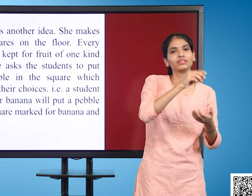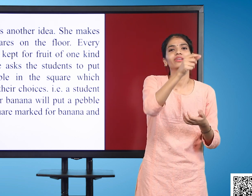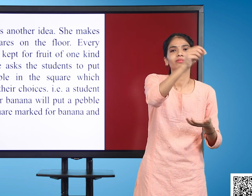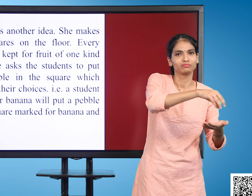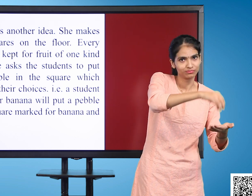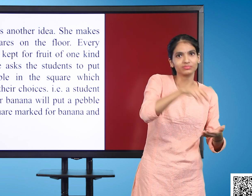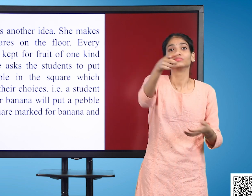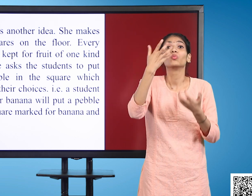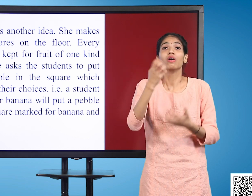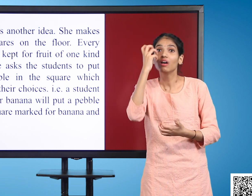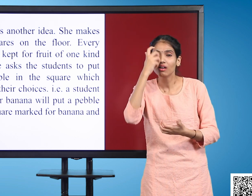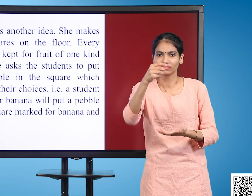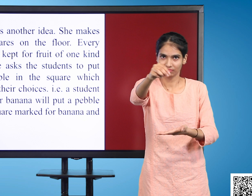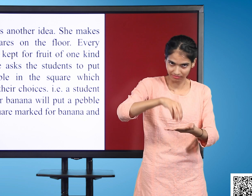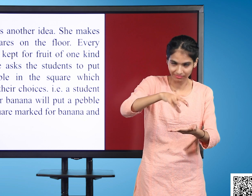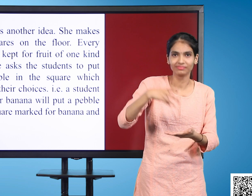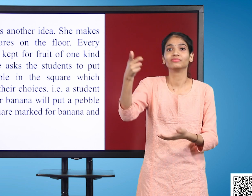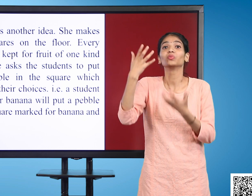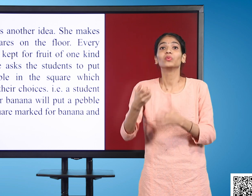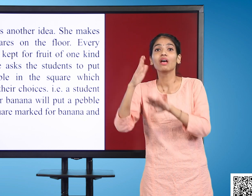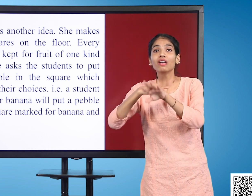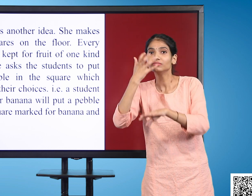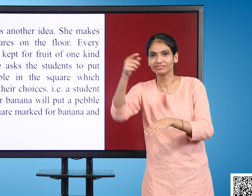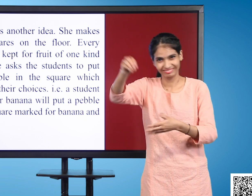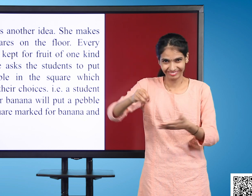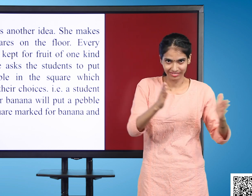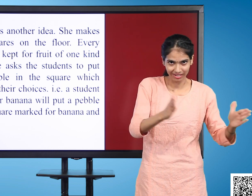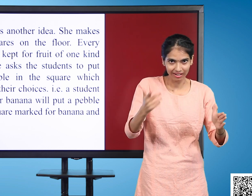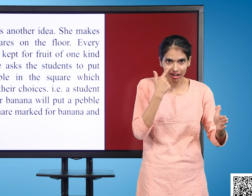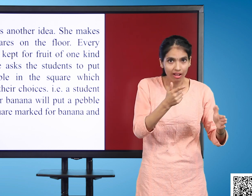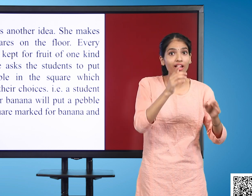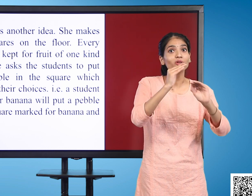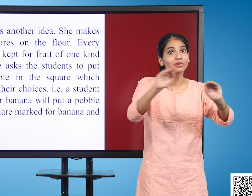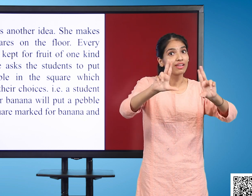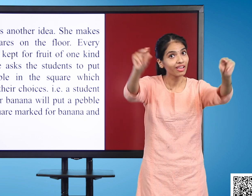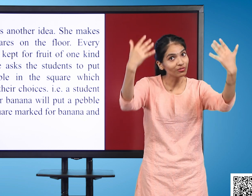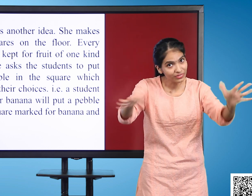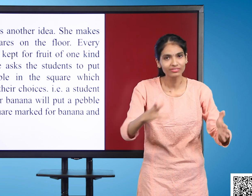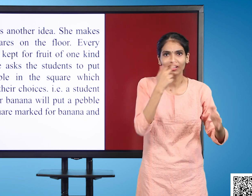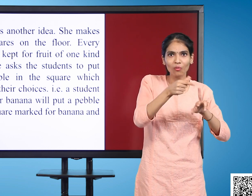a student opting for banana will put a pebble in the square marked for banana, and so